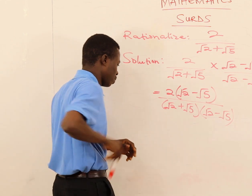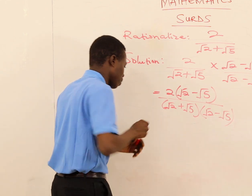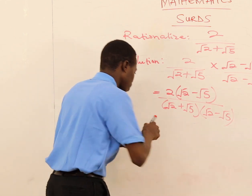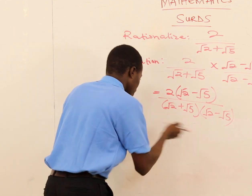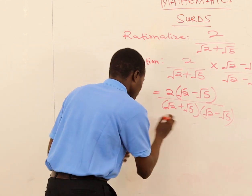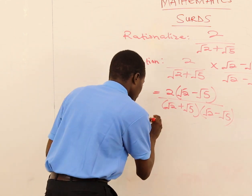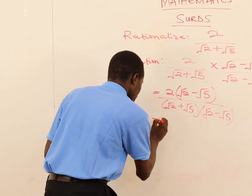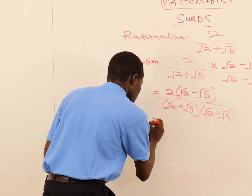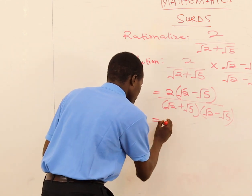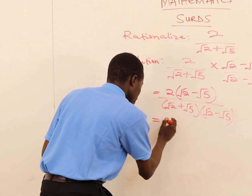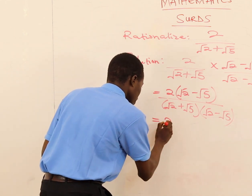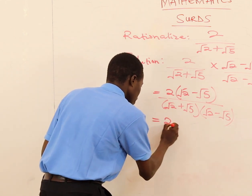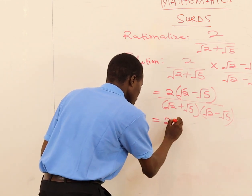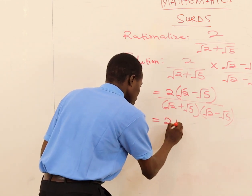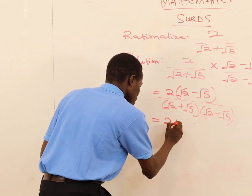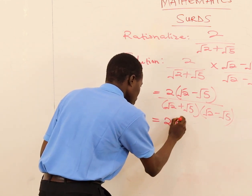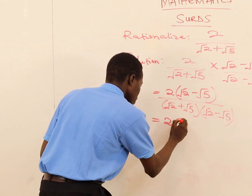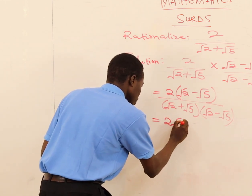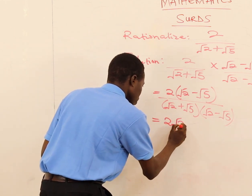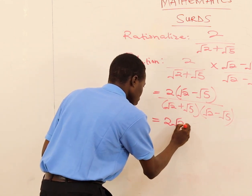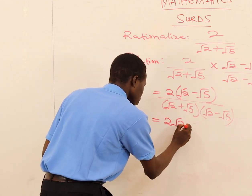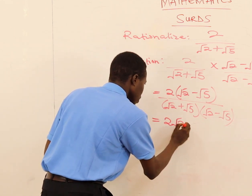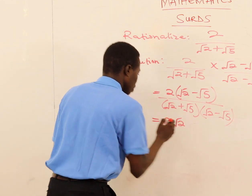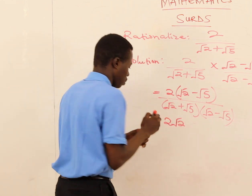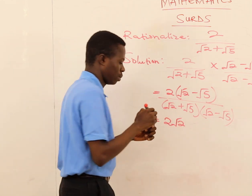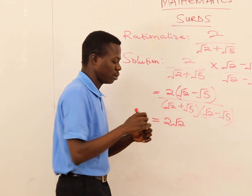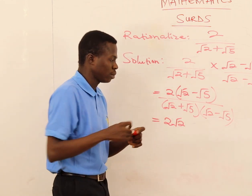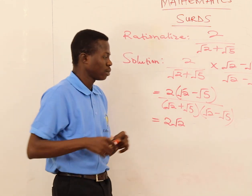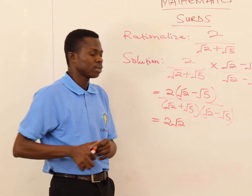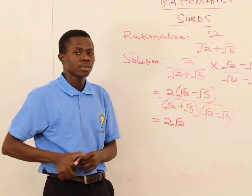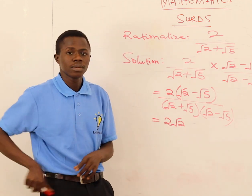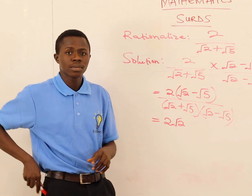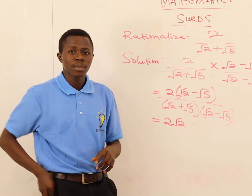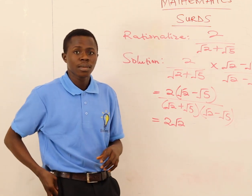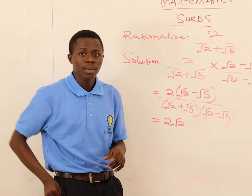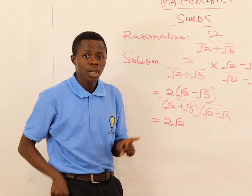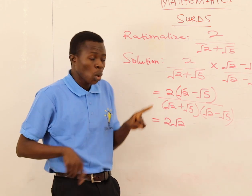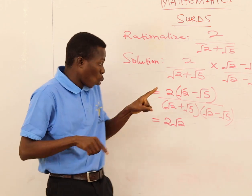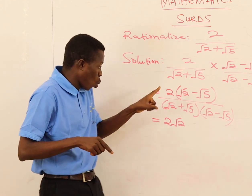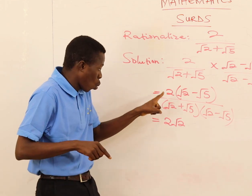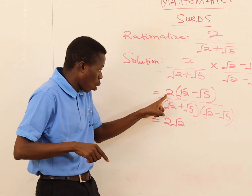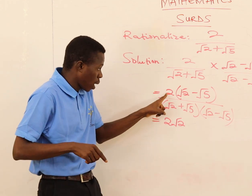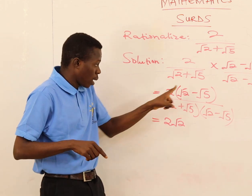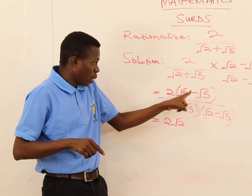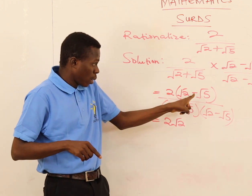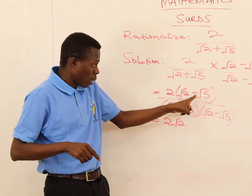So 2 multiplied by square root of 2, and then we know that our answer will be 2 square root 2.